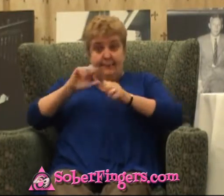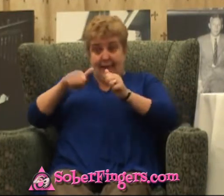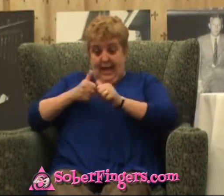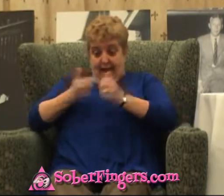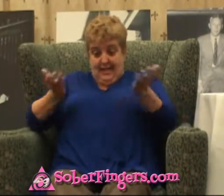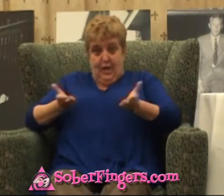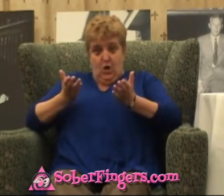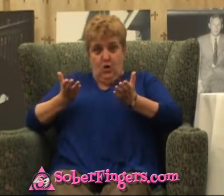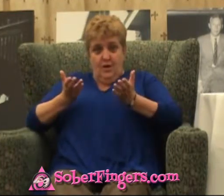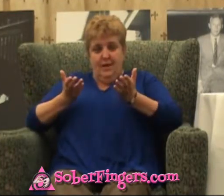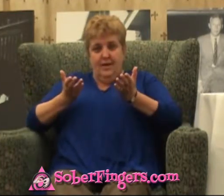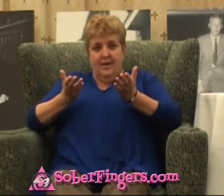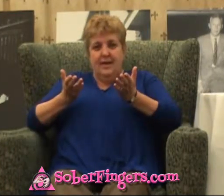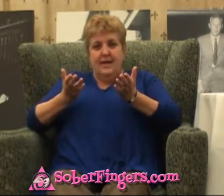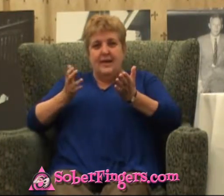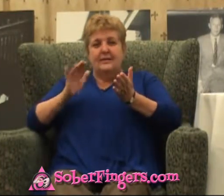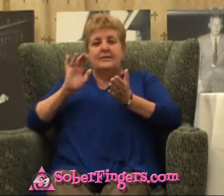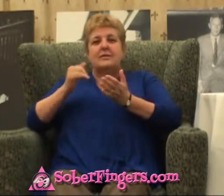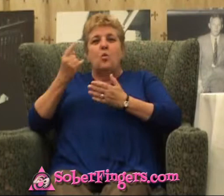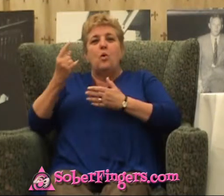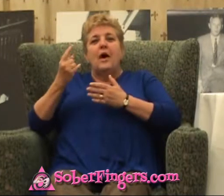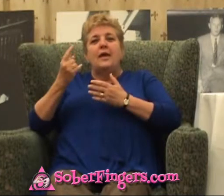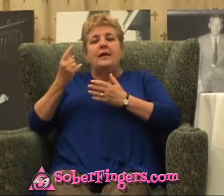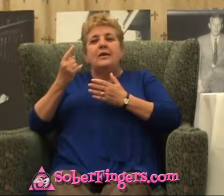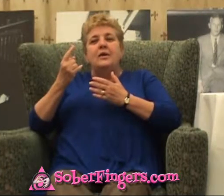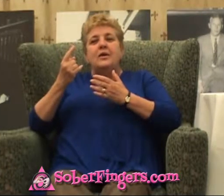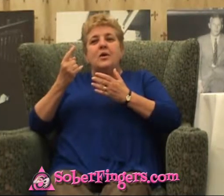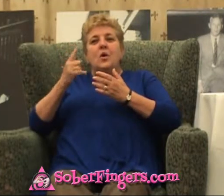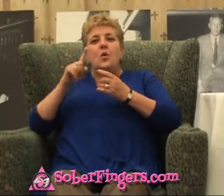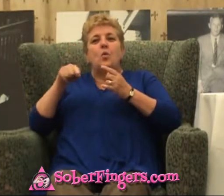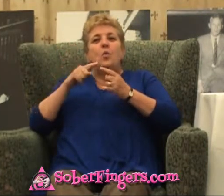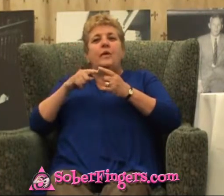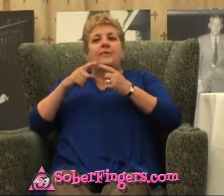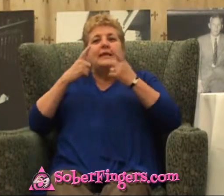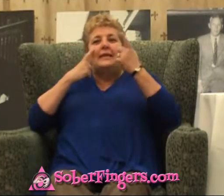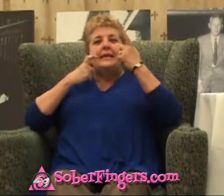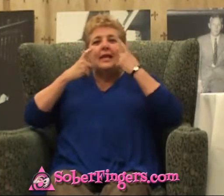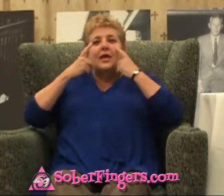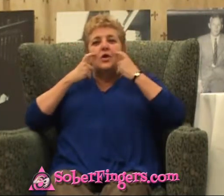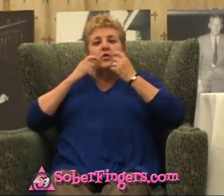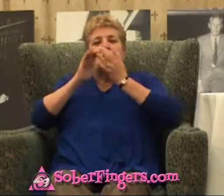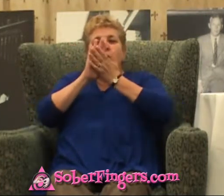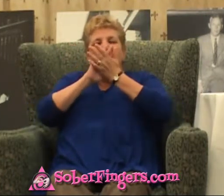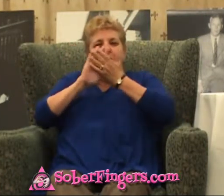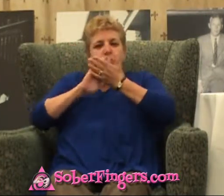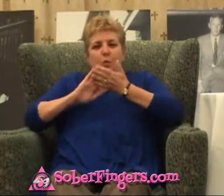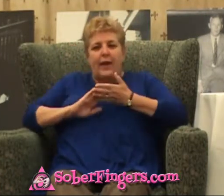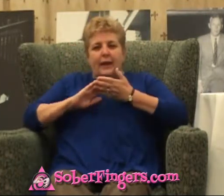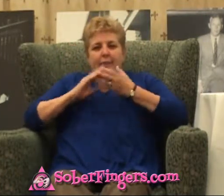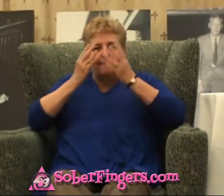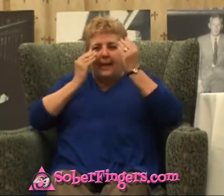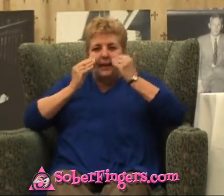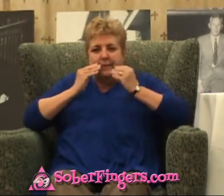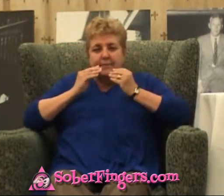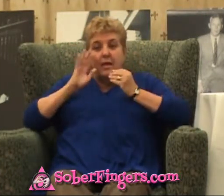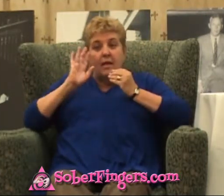appears when the tears have washed away all of her makeup. That's when you see the authentic me that tries to live